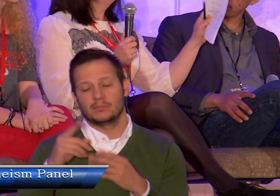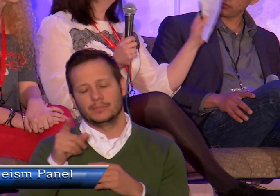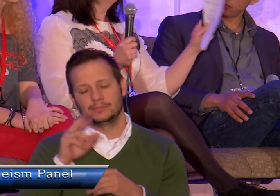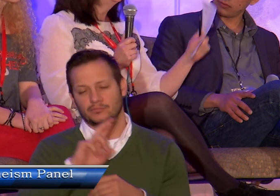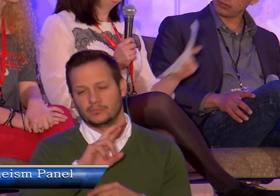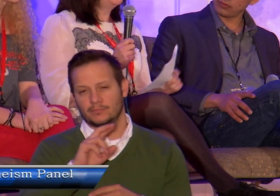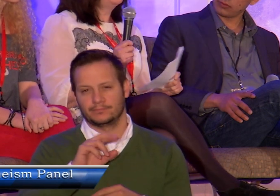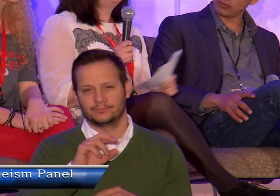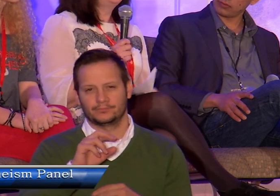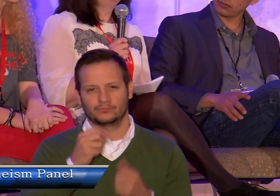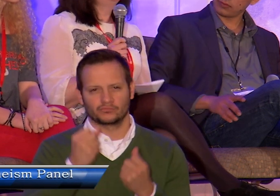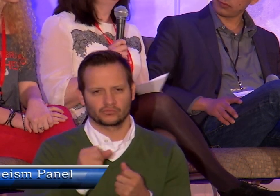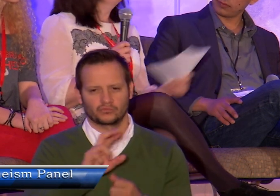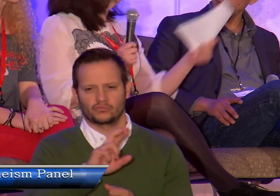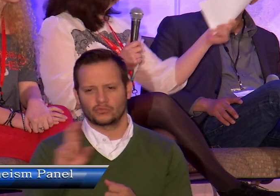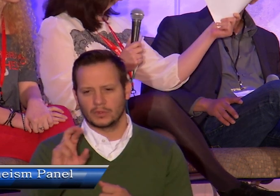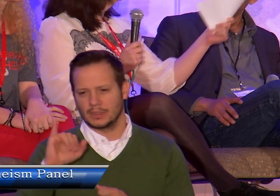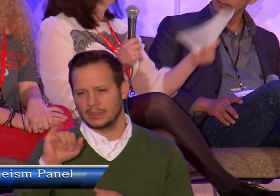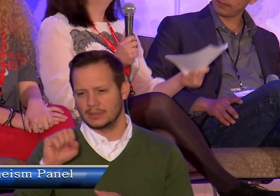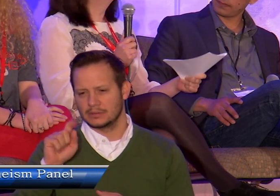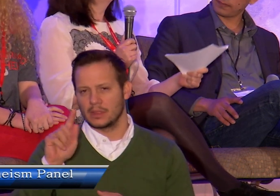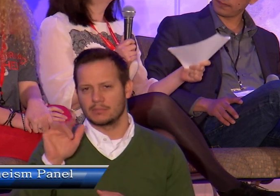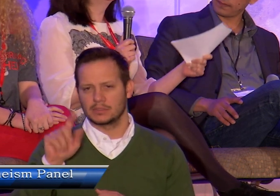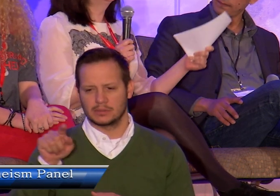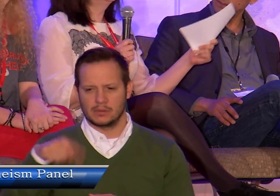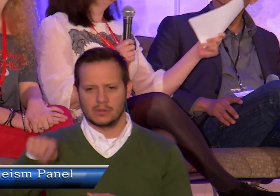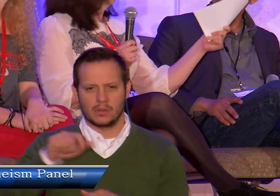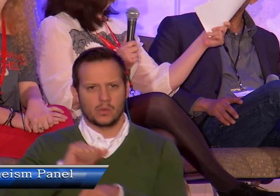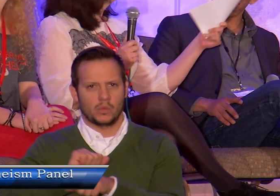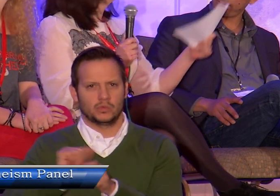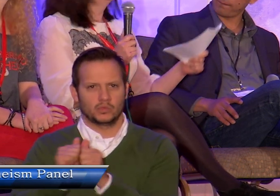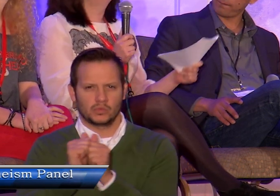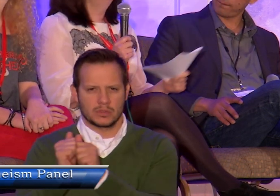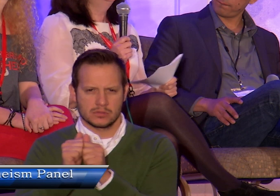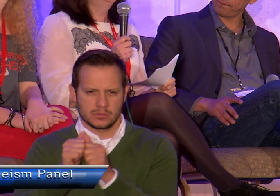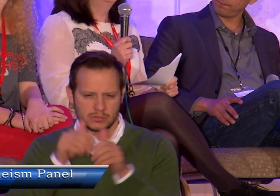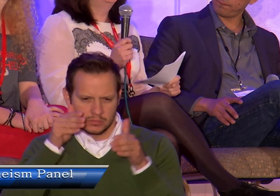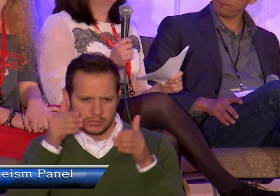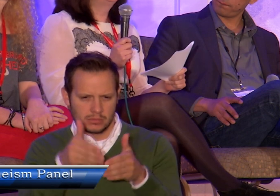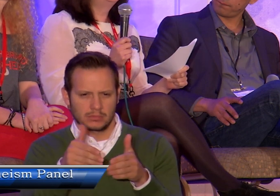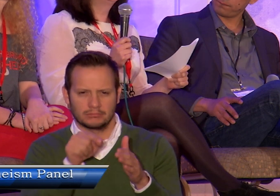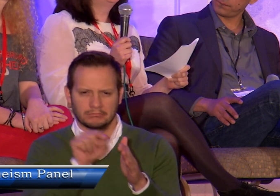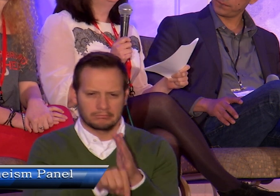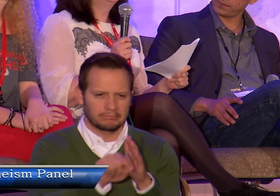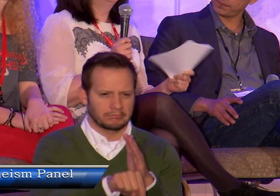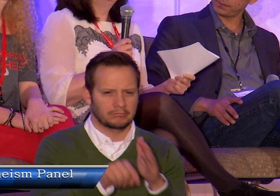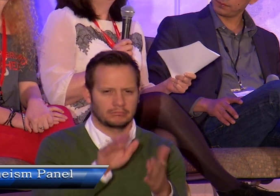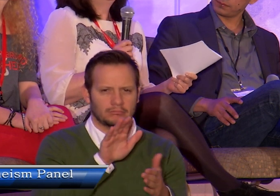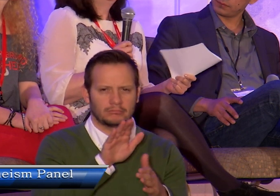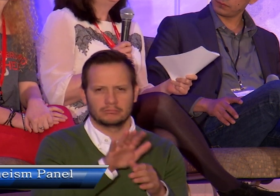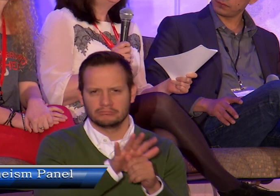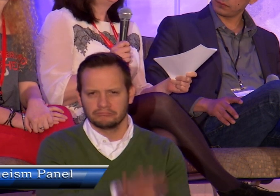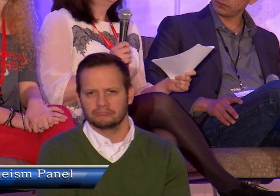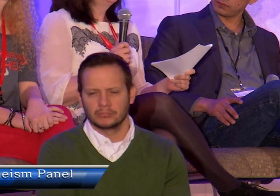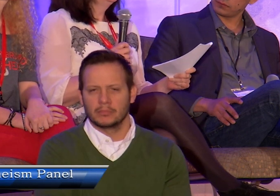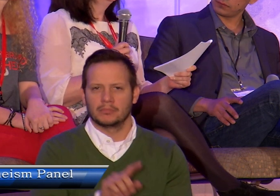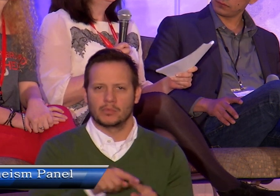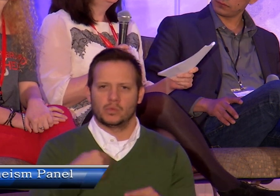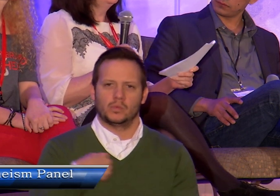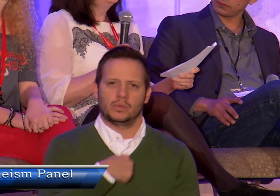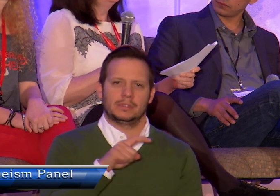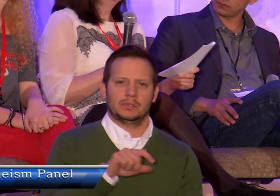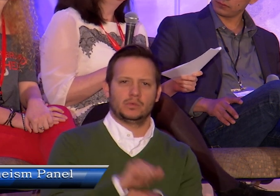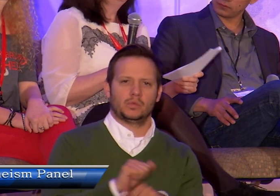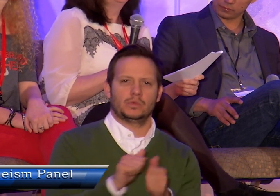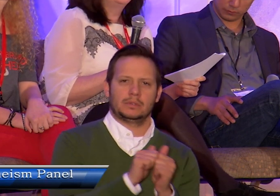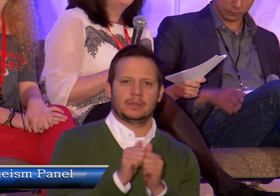And I just want to make a final point about the question, the issue that that was raised on, you know, well, we're Western and, you